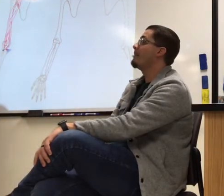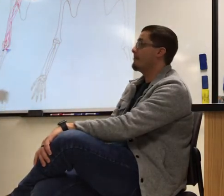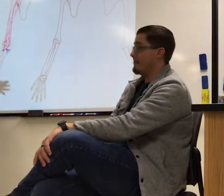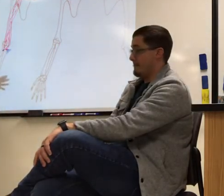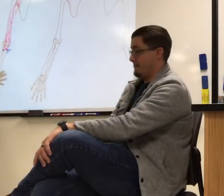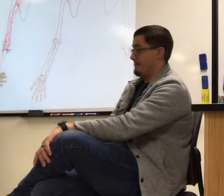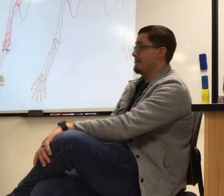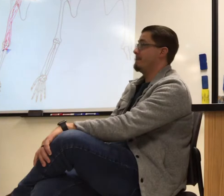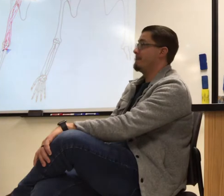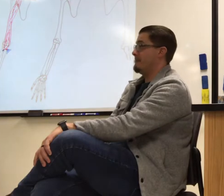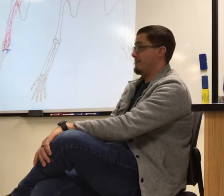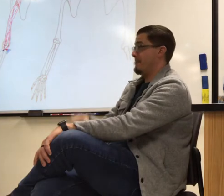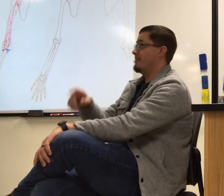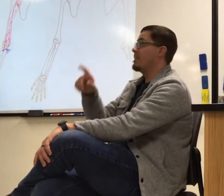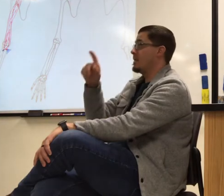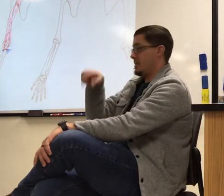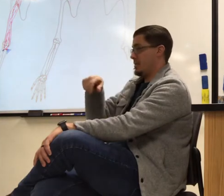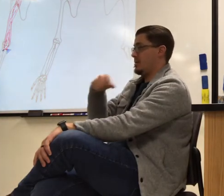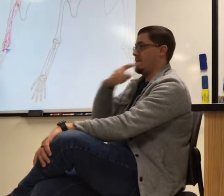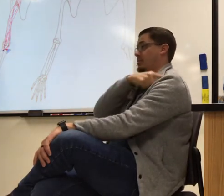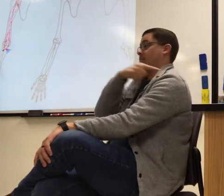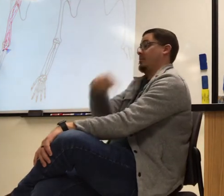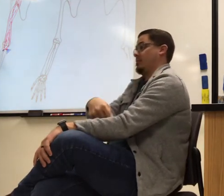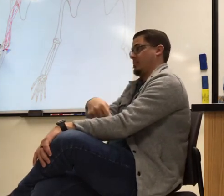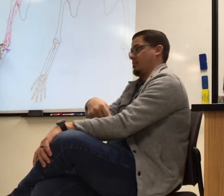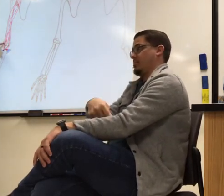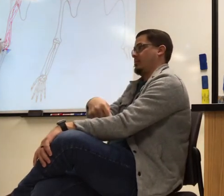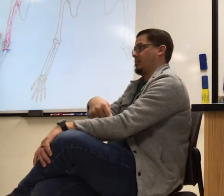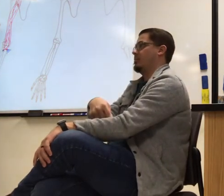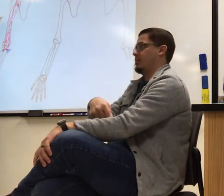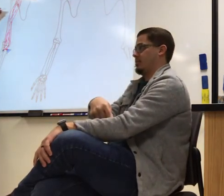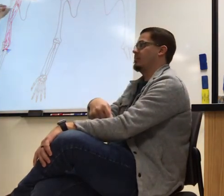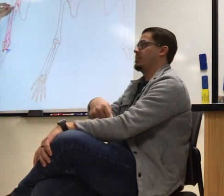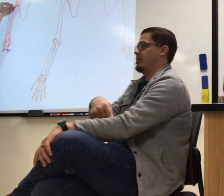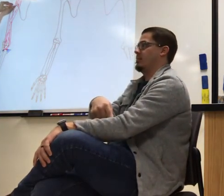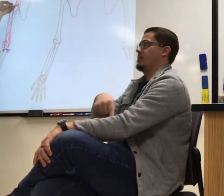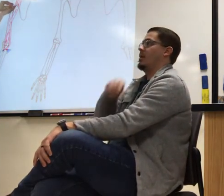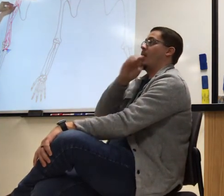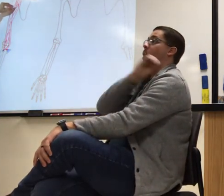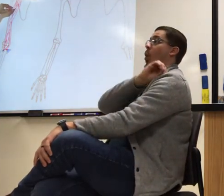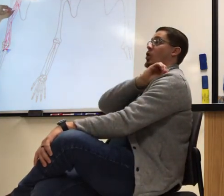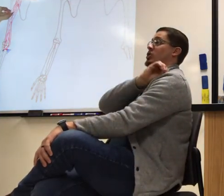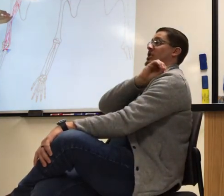Okay, so you have to remember your attachments. If you follow the head that's like